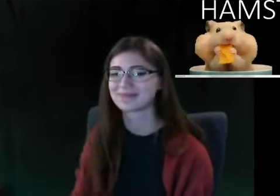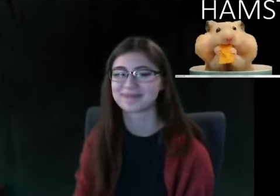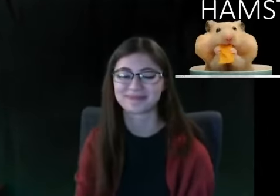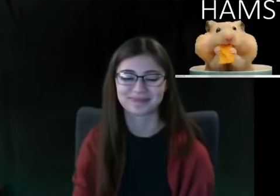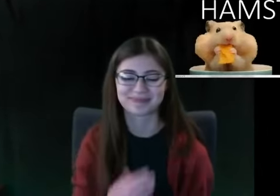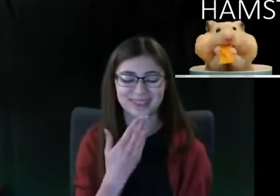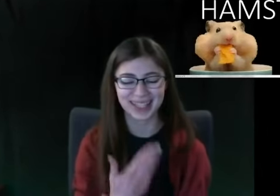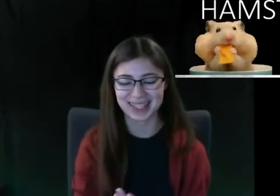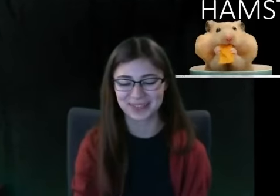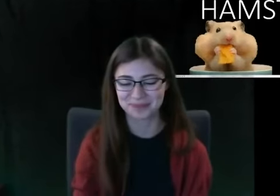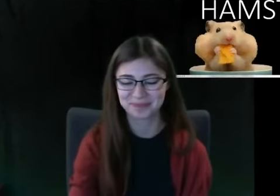Good.